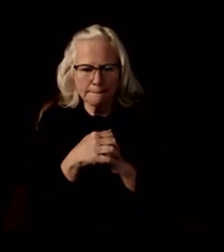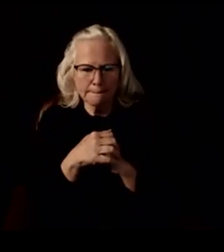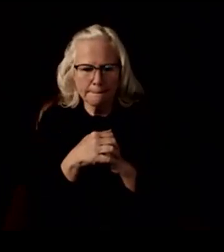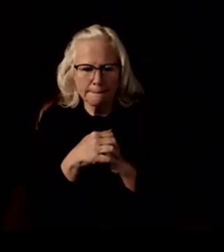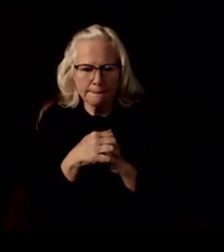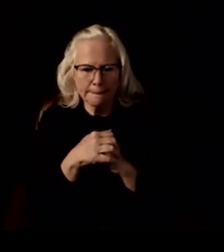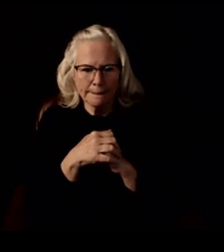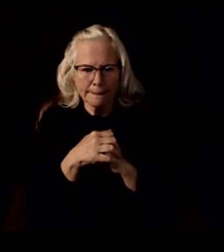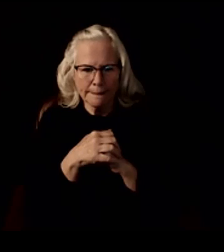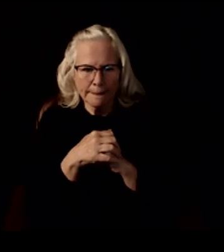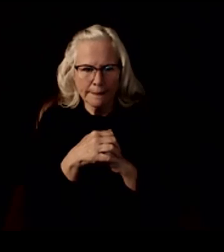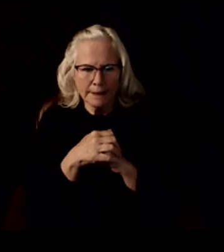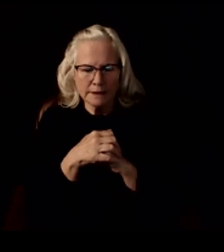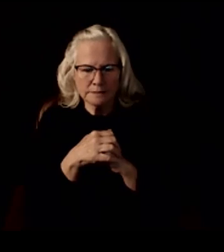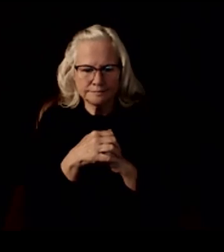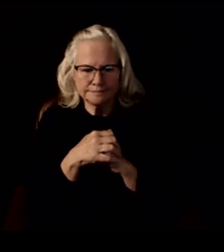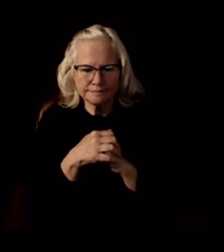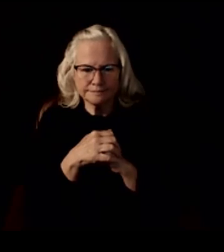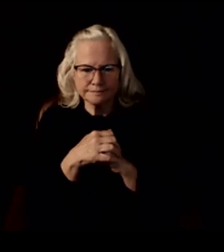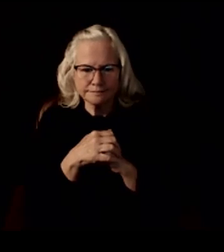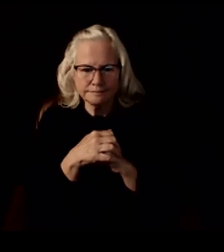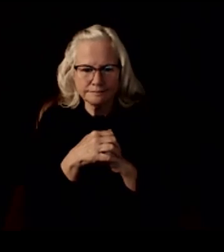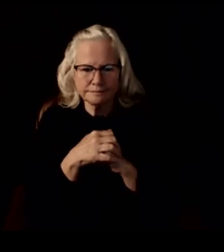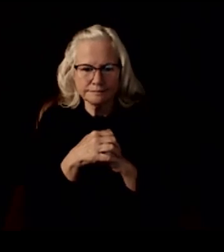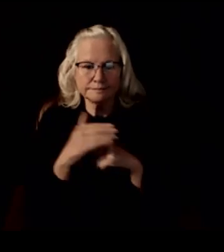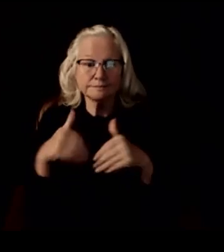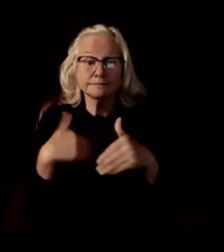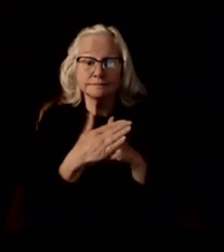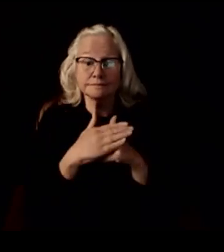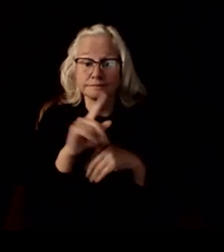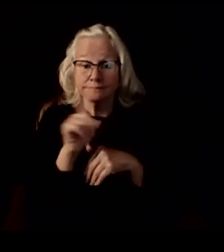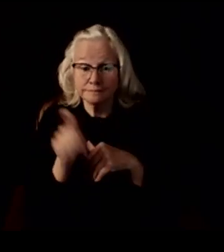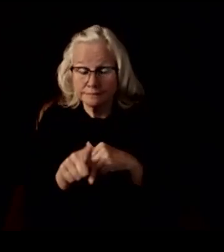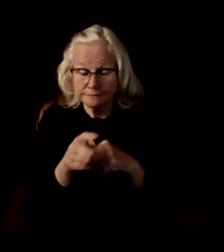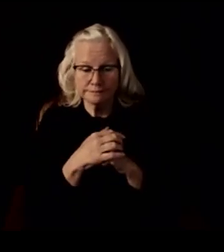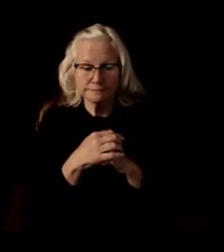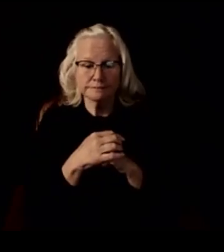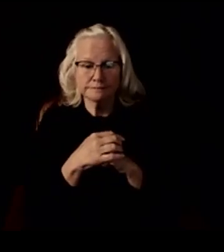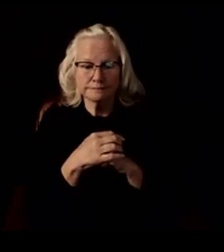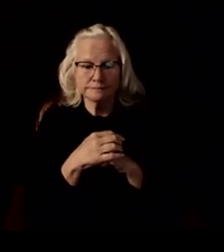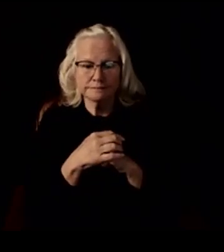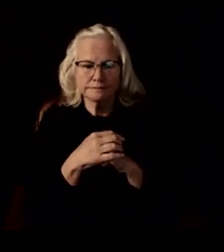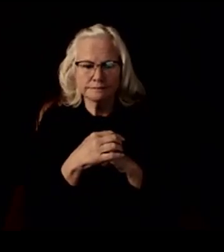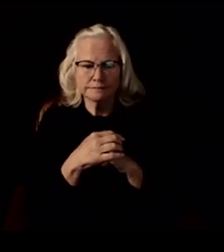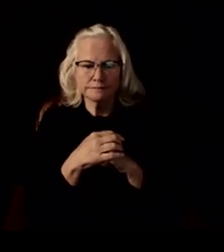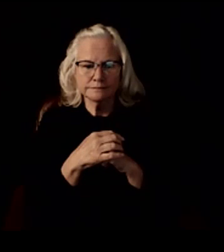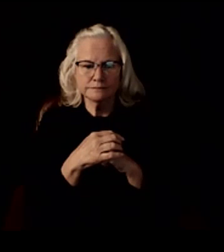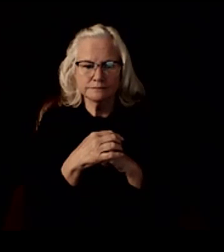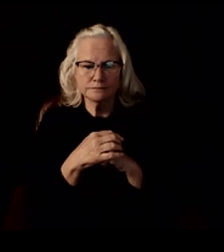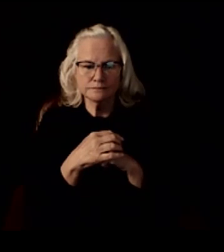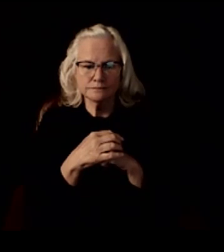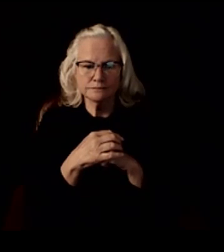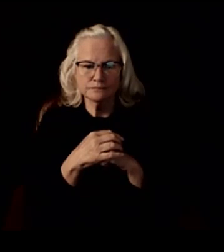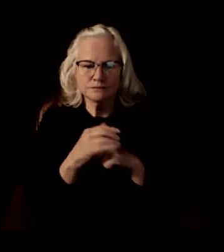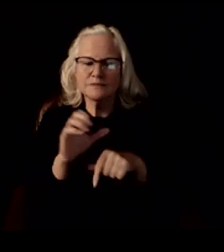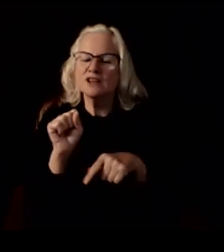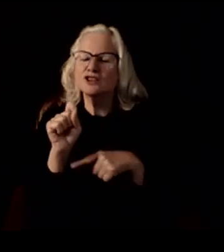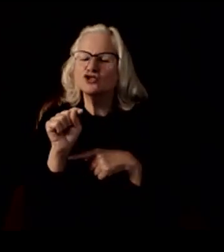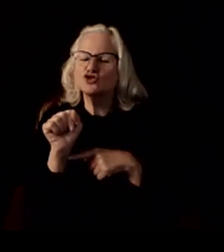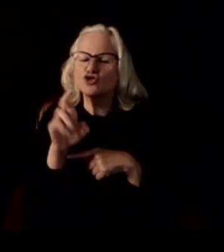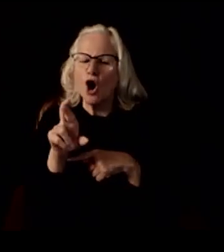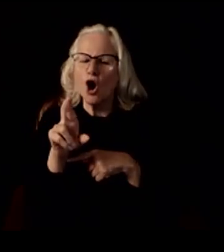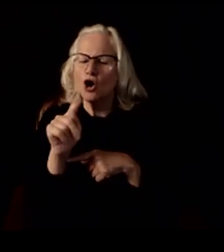Your next question comes from Jeremy Olson of the Star Tribune. Your line is open. Hi,